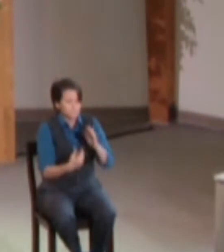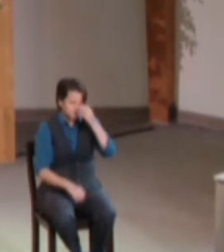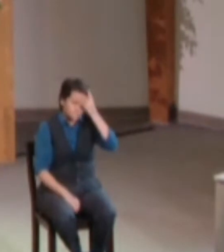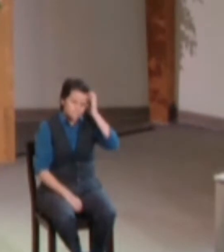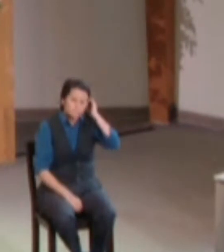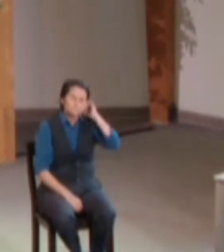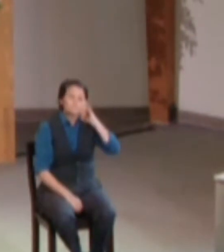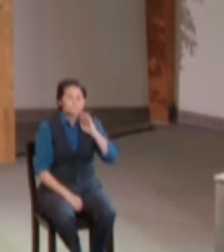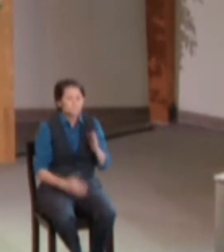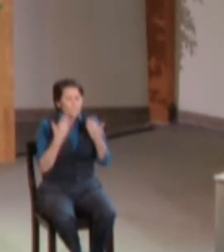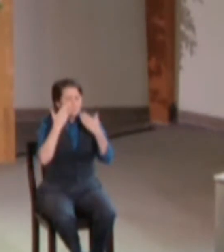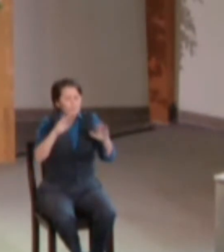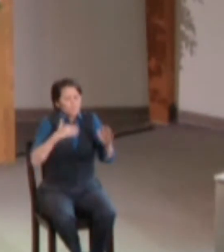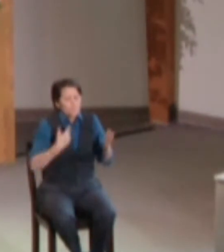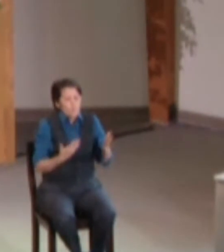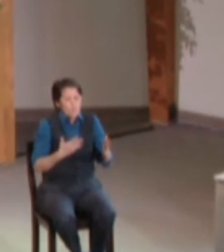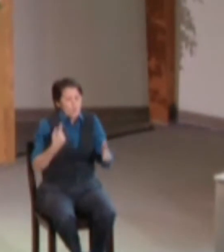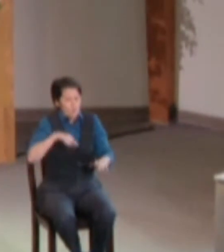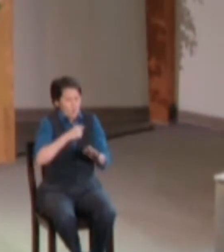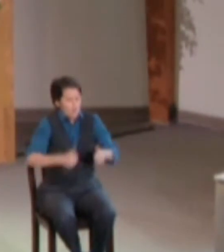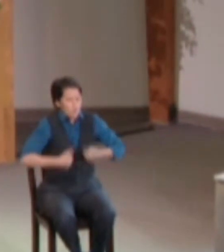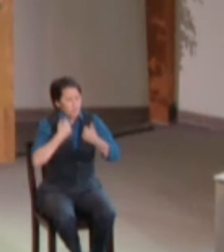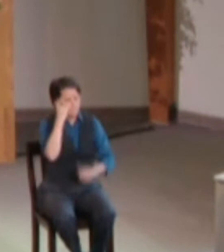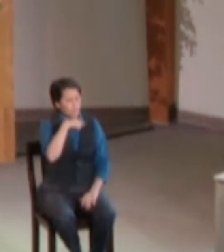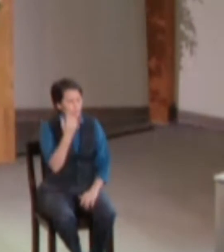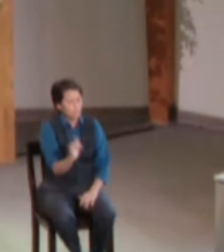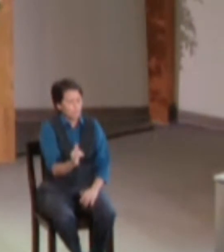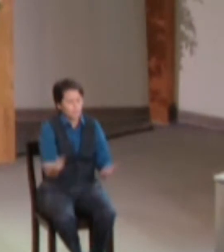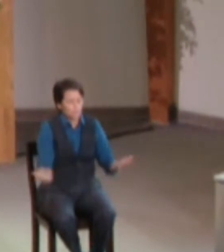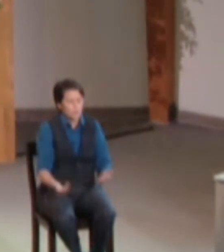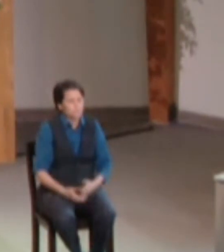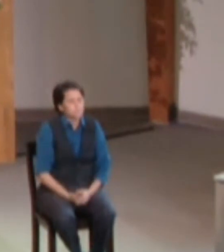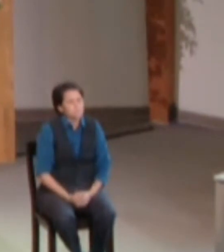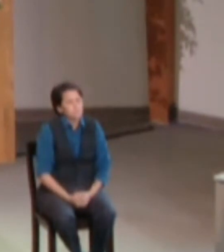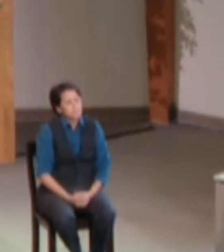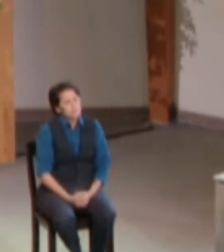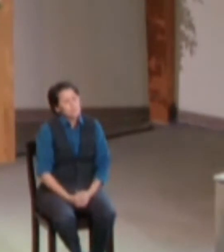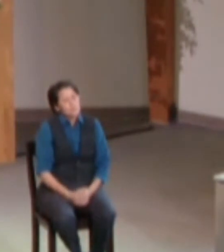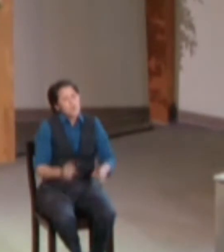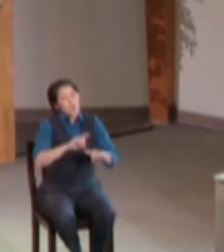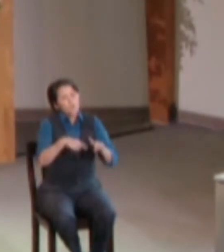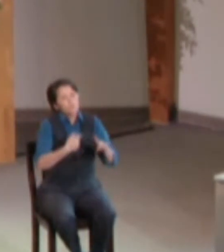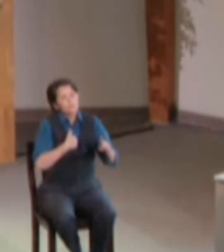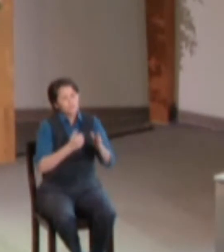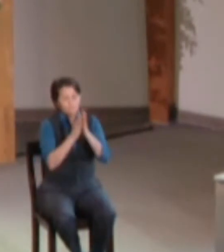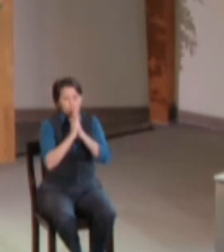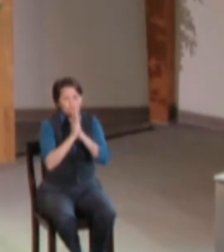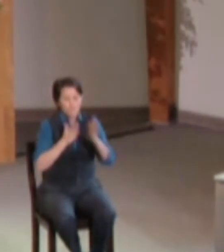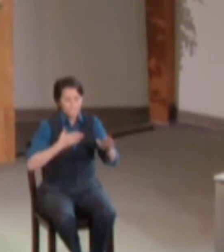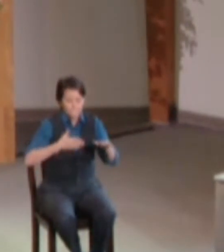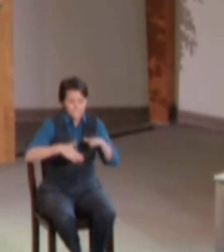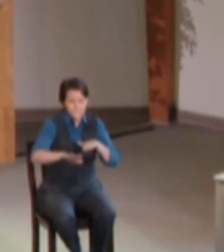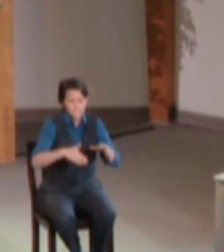life is going to take us. And as we think about where we can put feet to our prayers, a term my